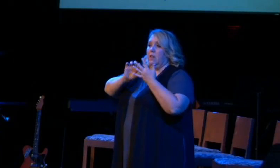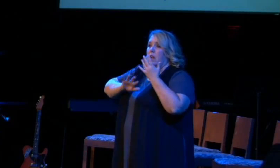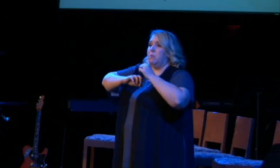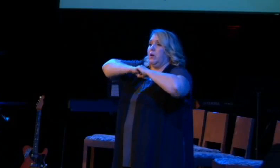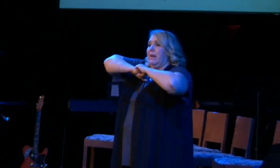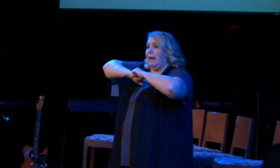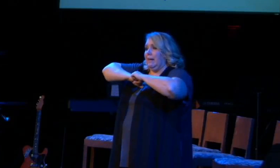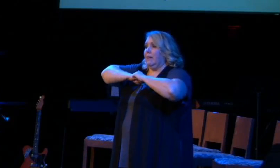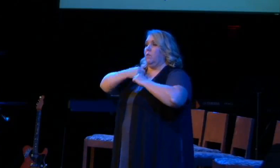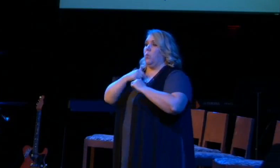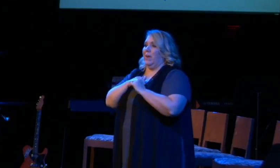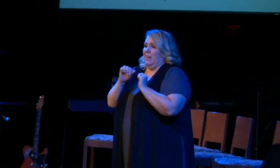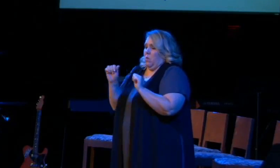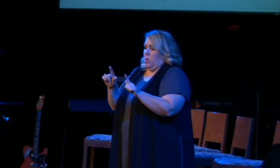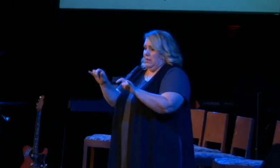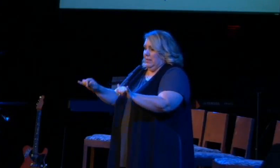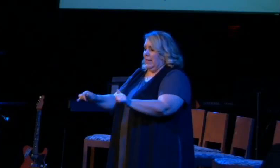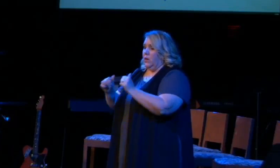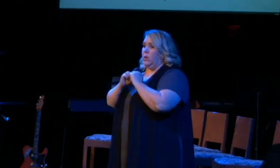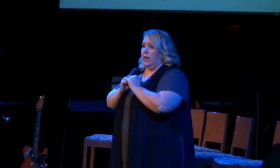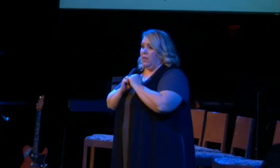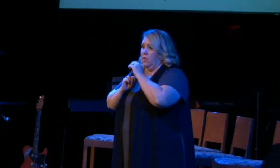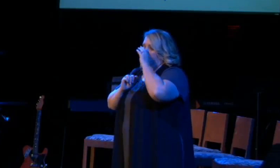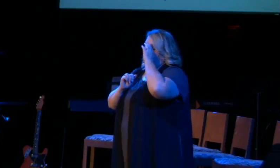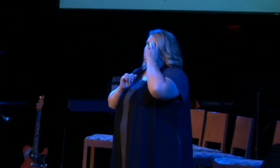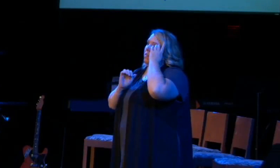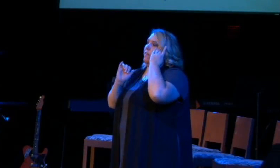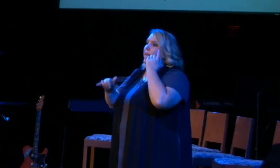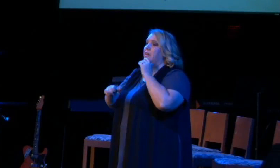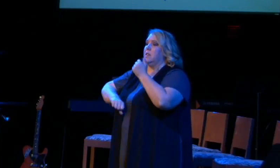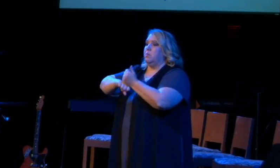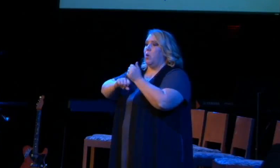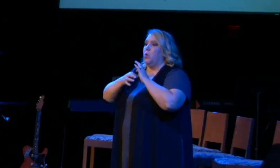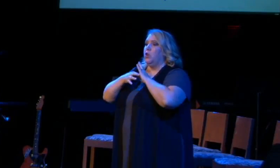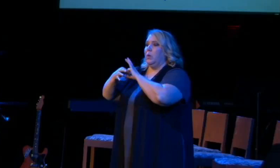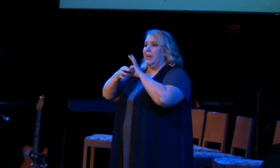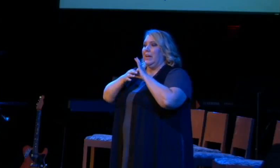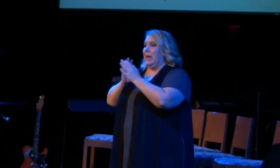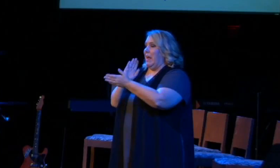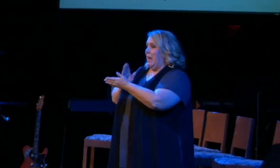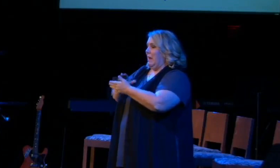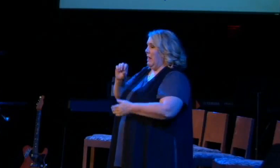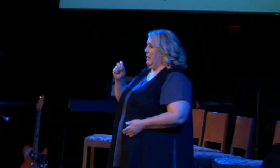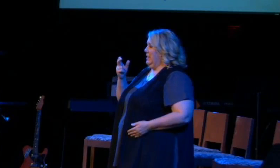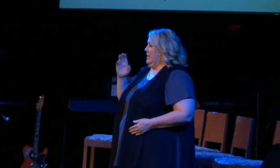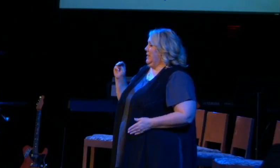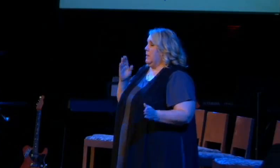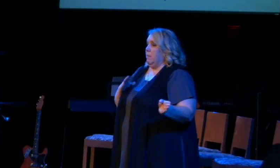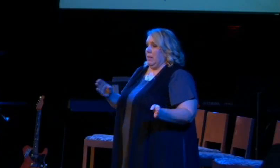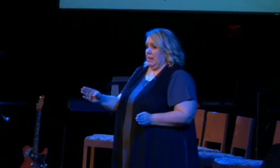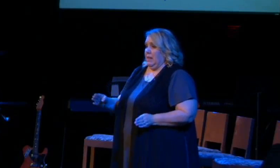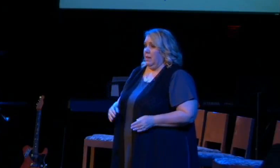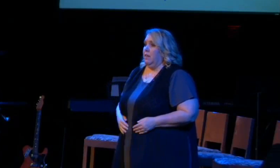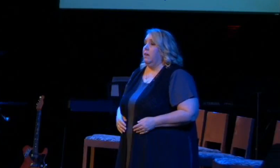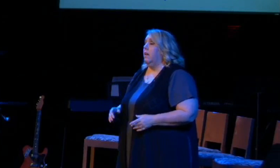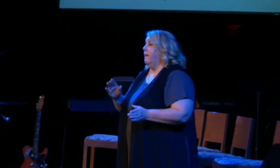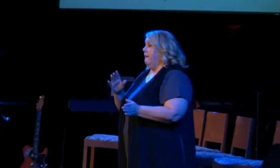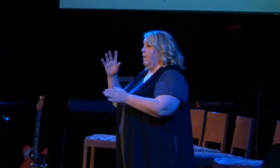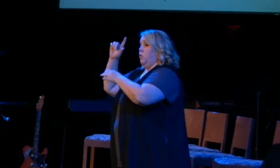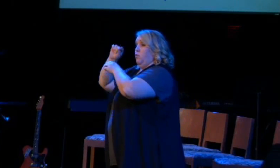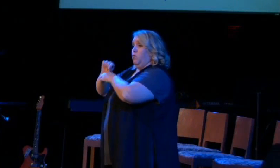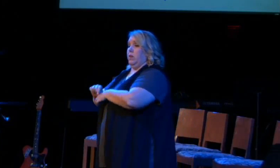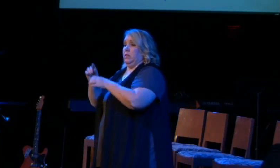towards pastors, so we can all stay together. That is a pro-unity, anti-schism plan. And then the traditional